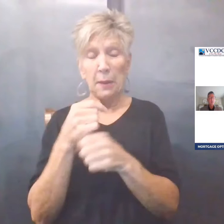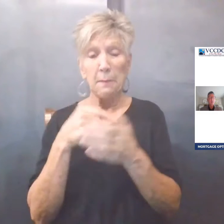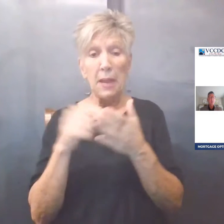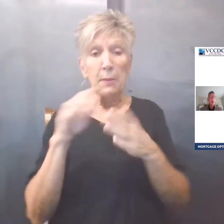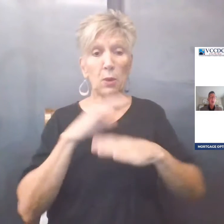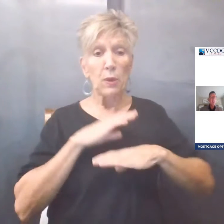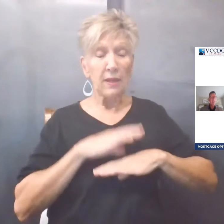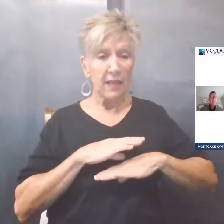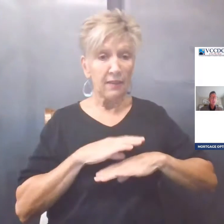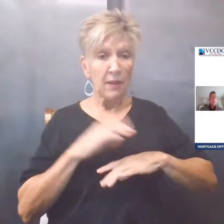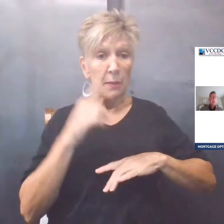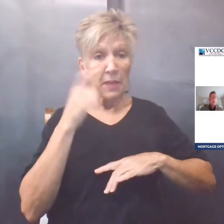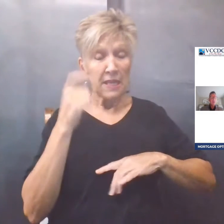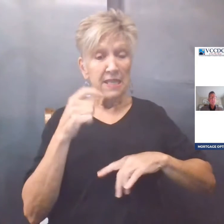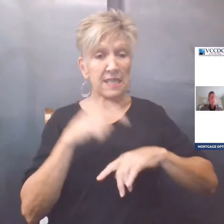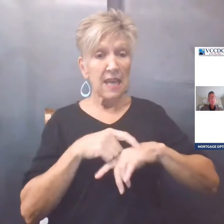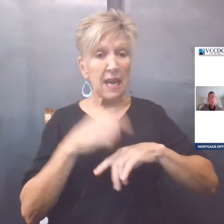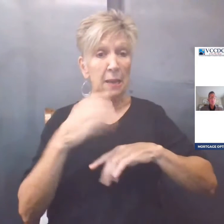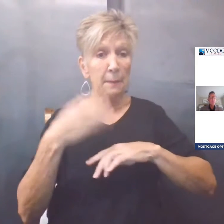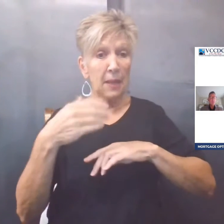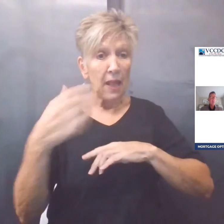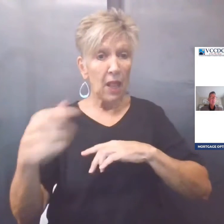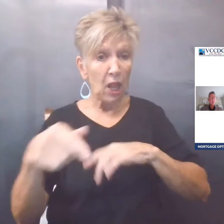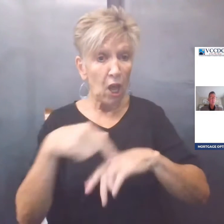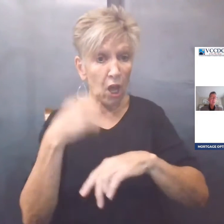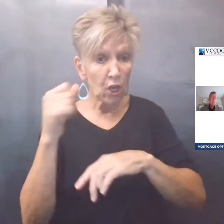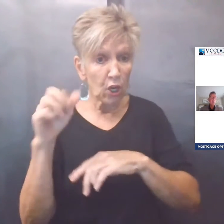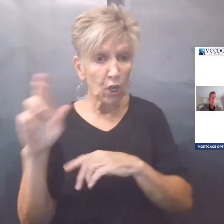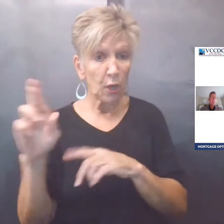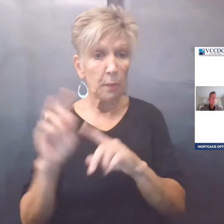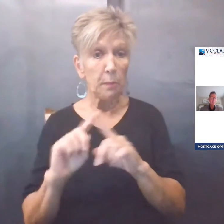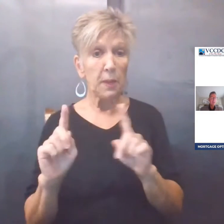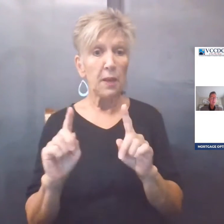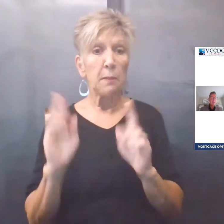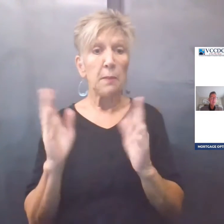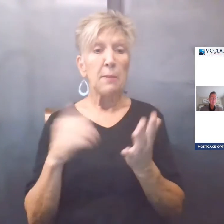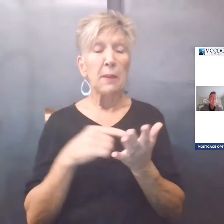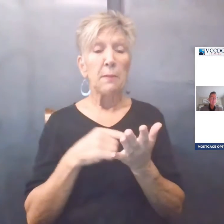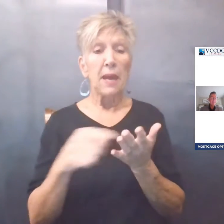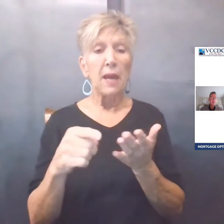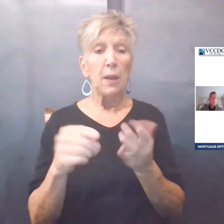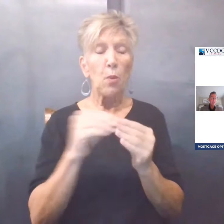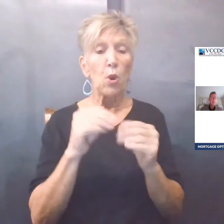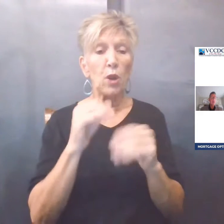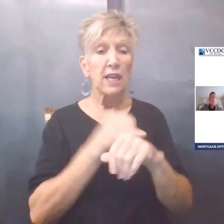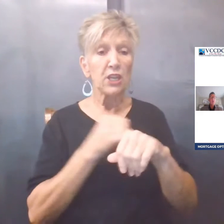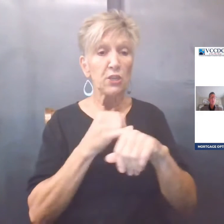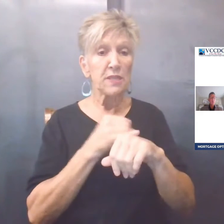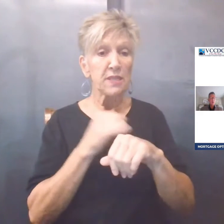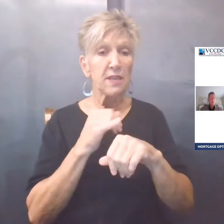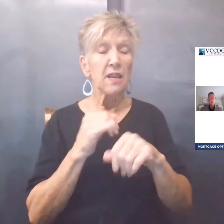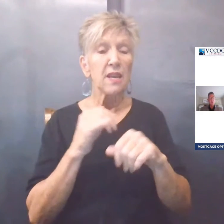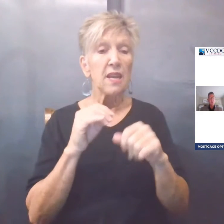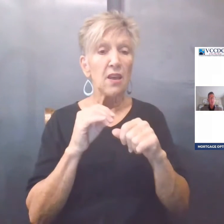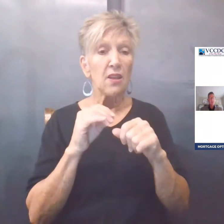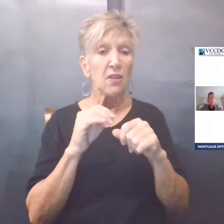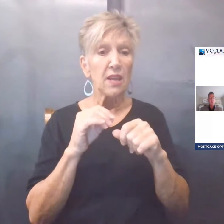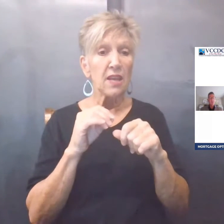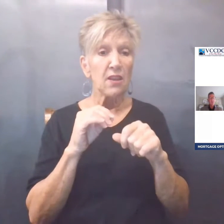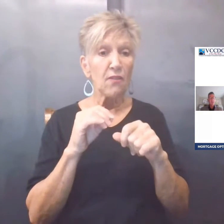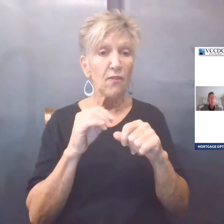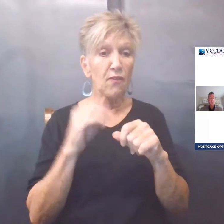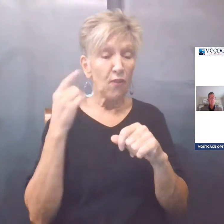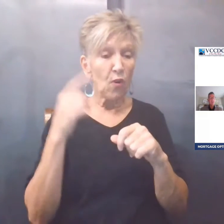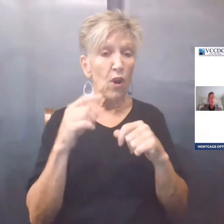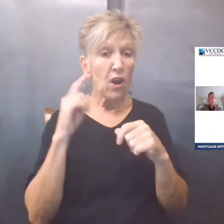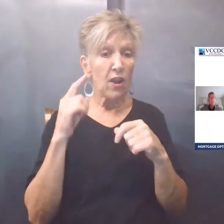is longer, but maybe you're gonna pay more interest on that over the life of the loan. So you'll want to sort of understand